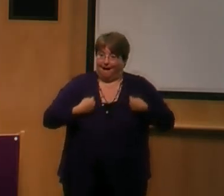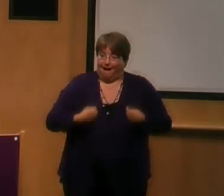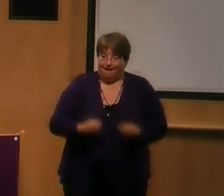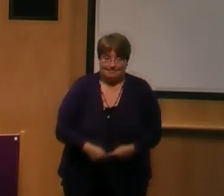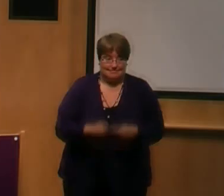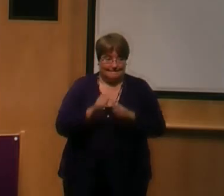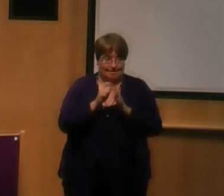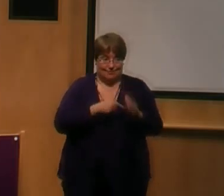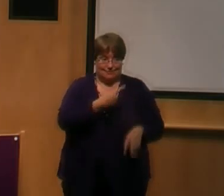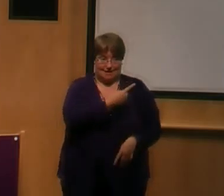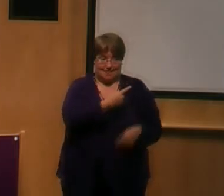is basically the heart of our project.